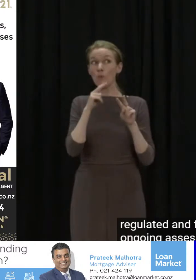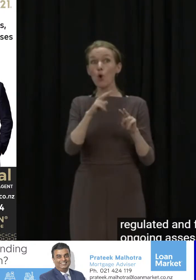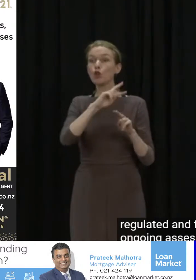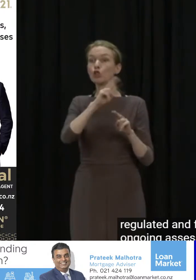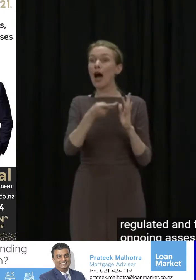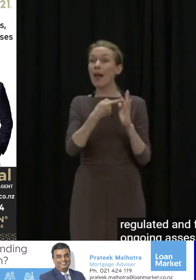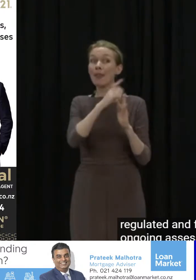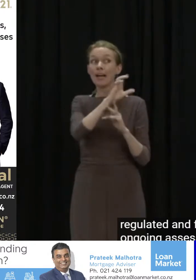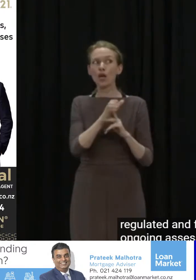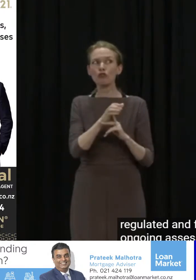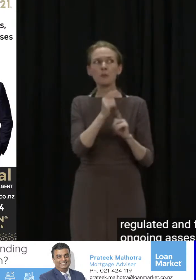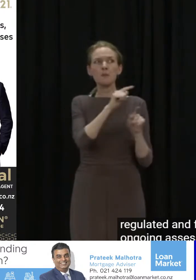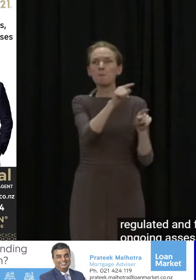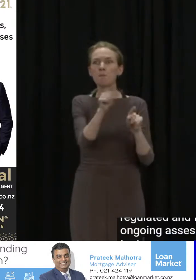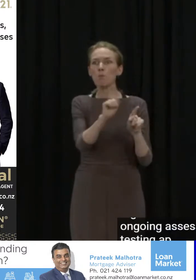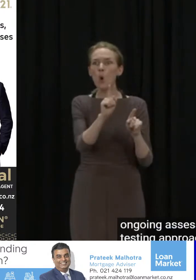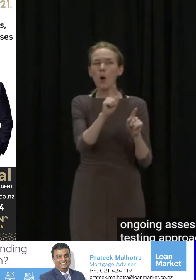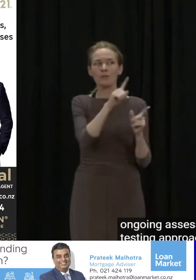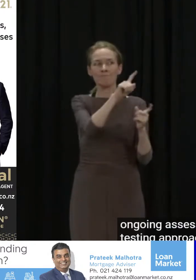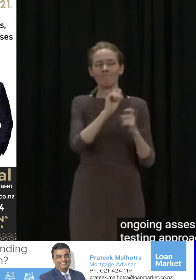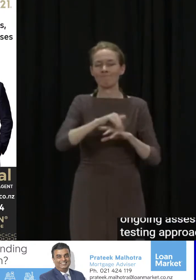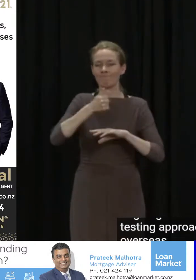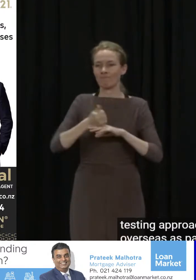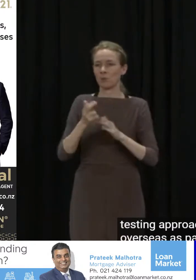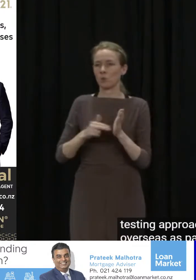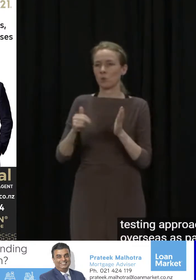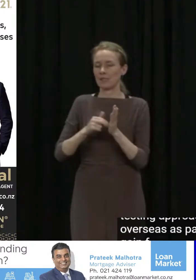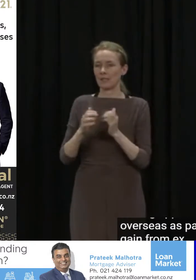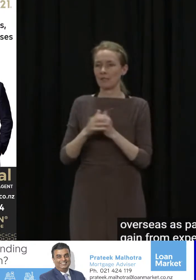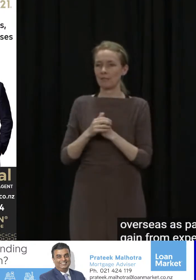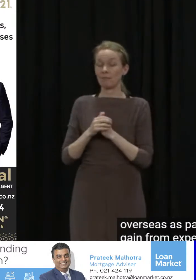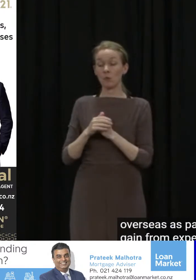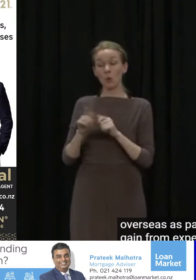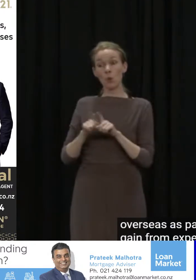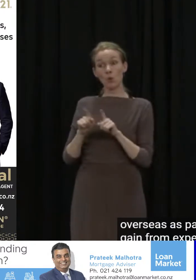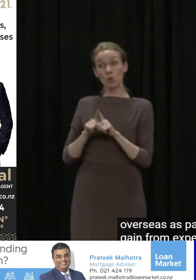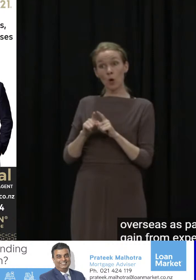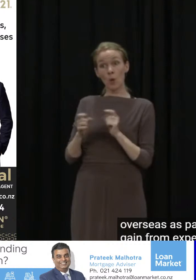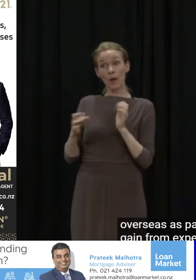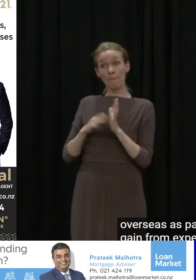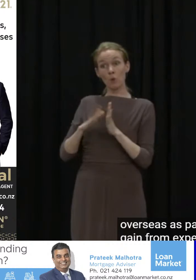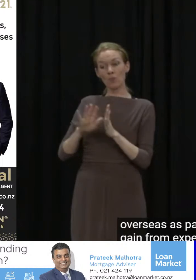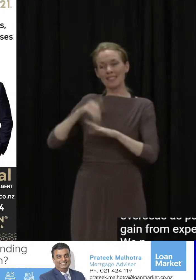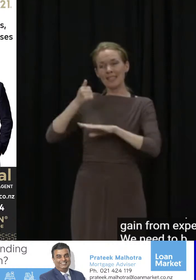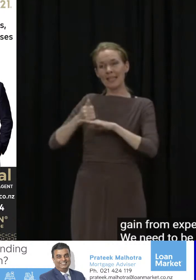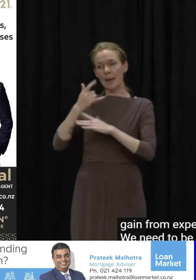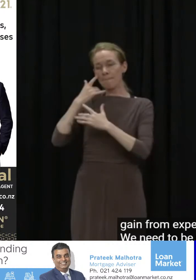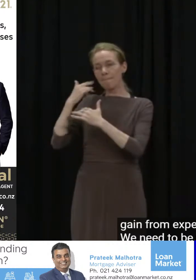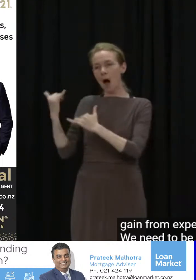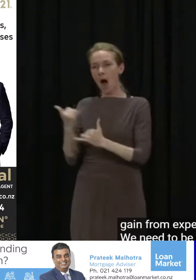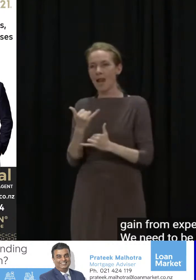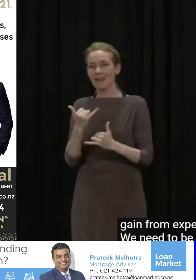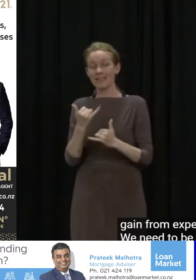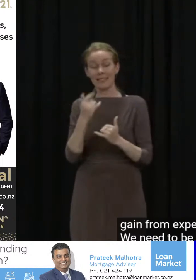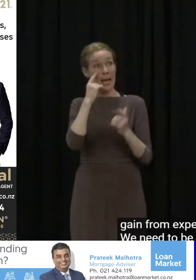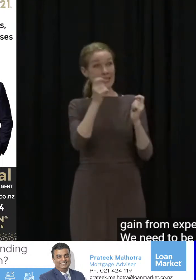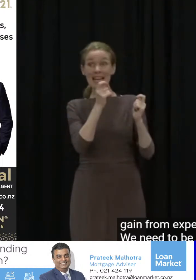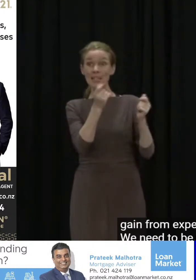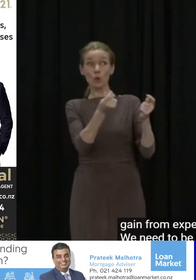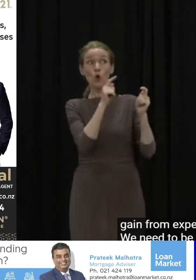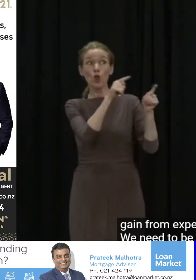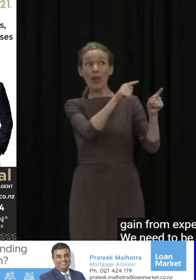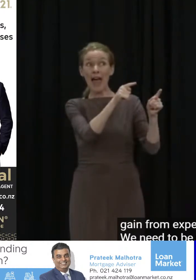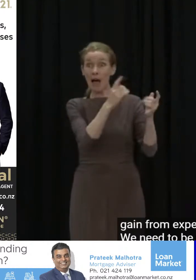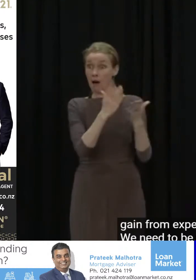be piloting new tests and testing approaches too, just to assess how well they'll work in the New Zealand context, and that's really quite